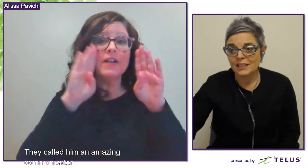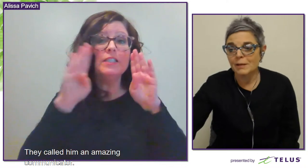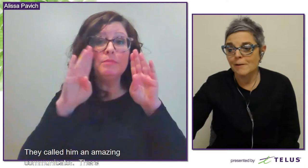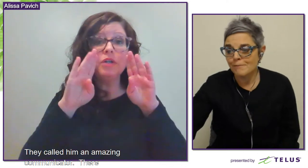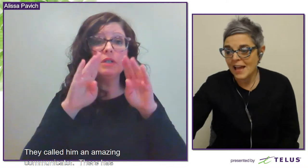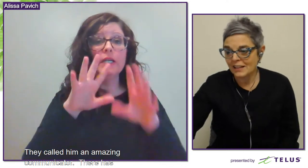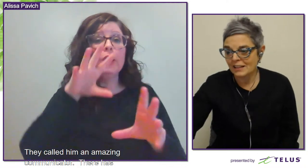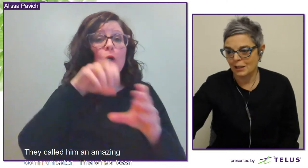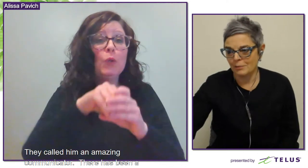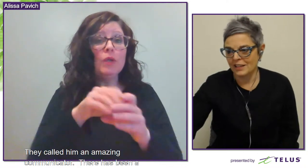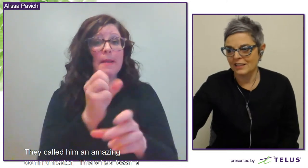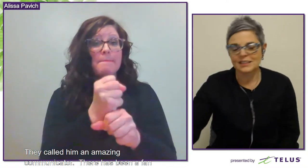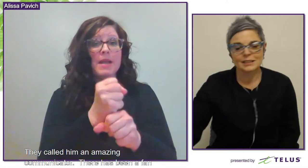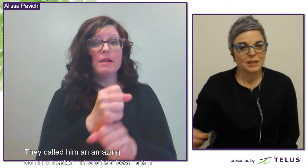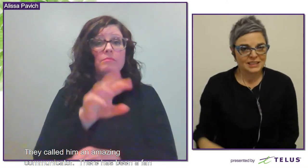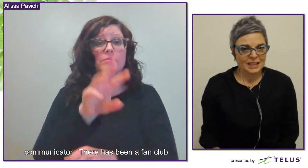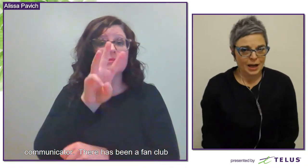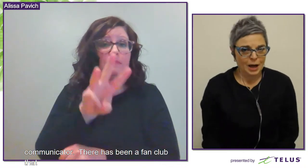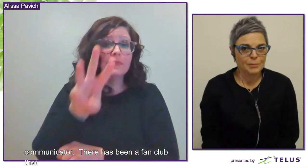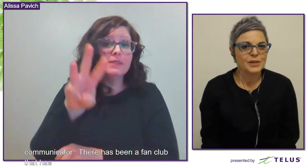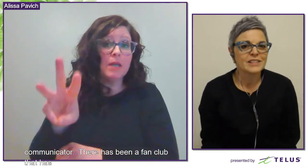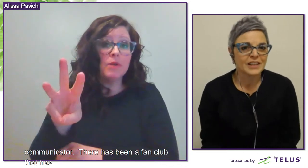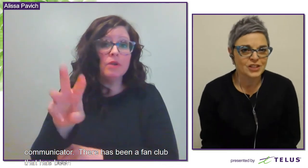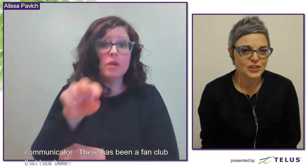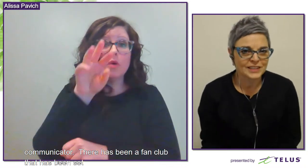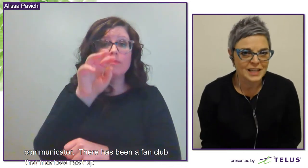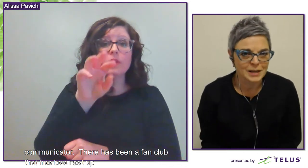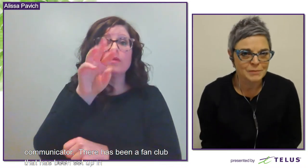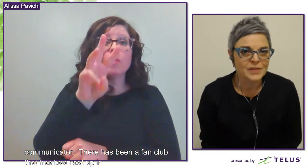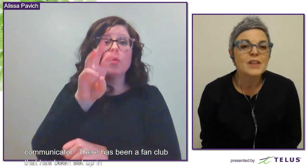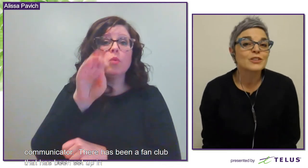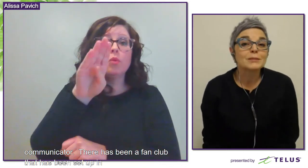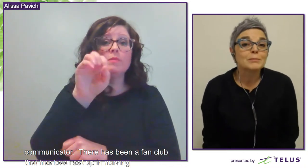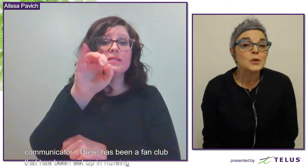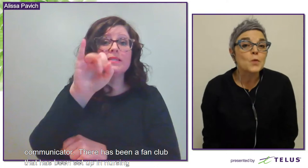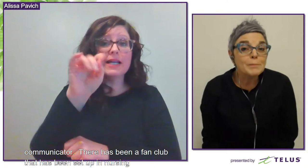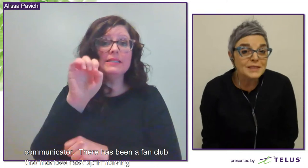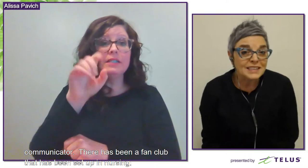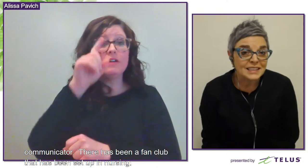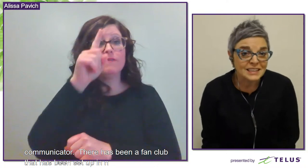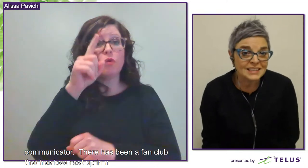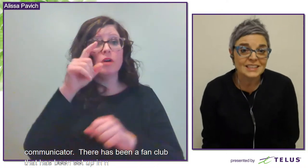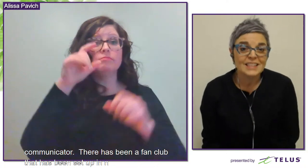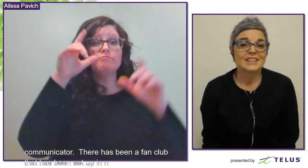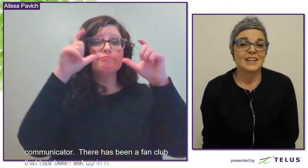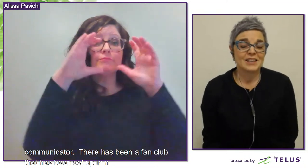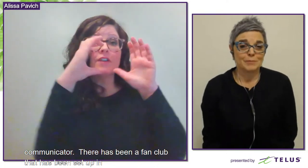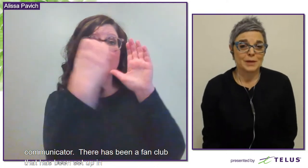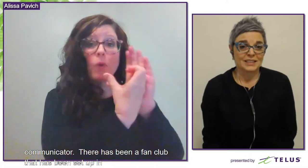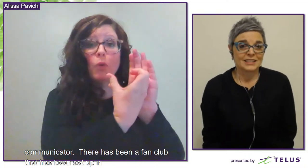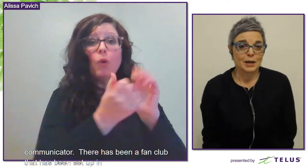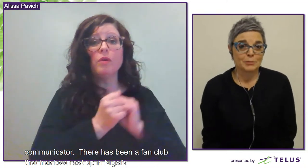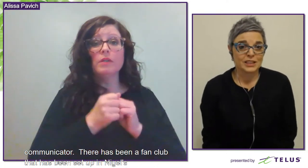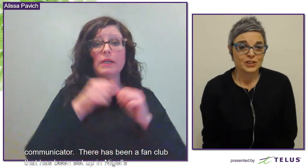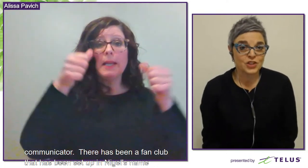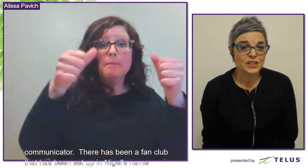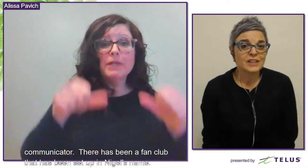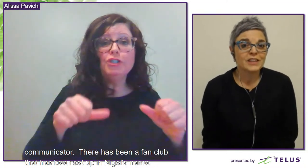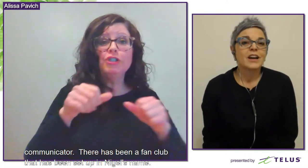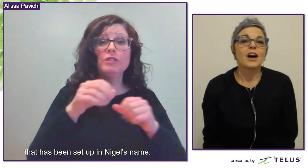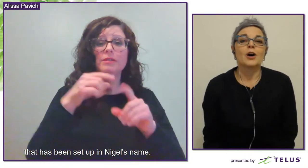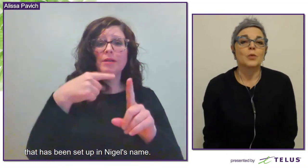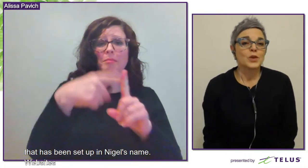There has been a fan club that has been set up in Nigel's name. There's been websites that have been